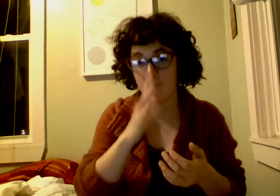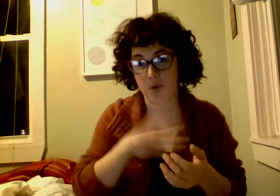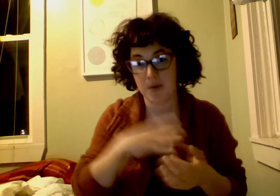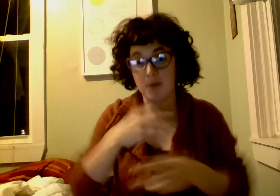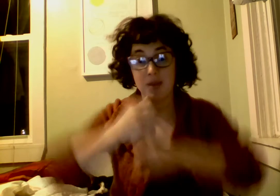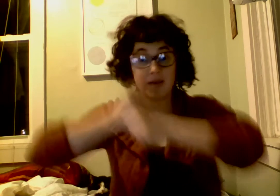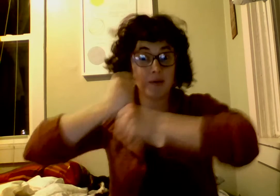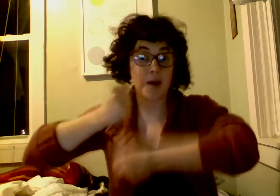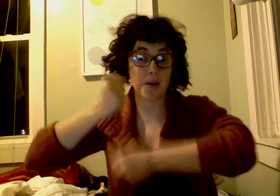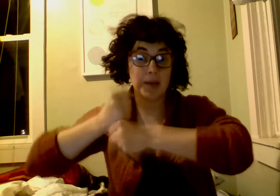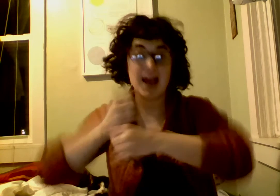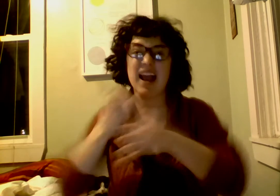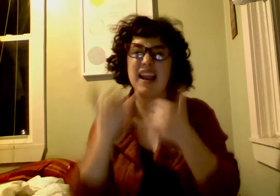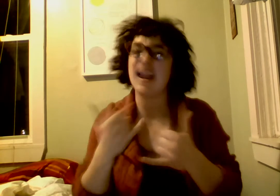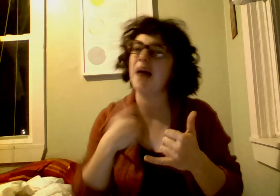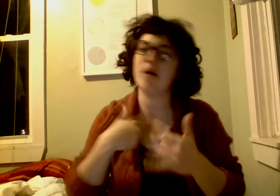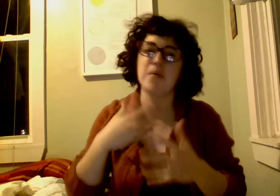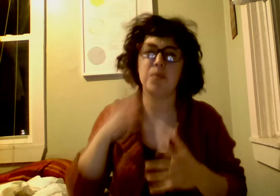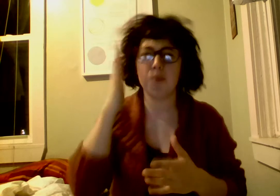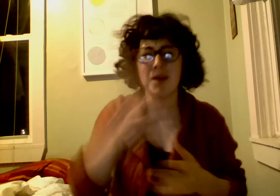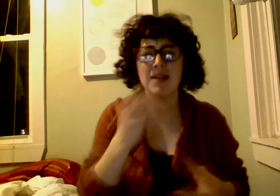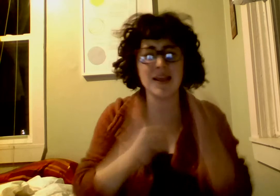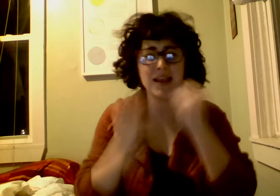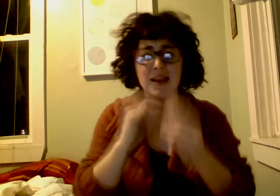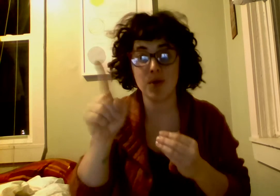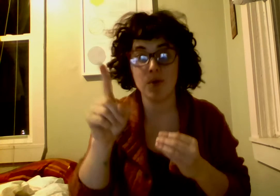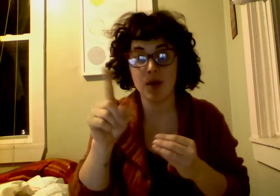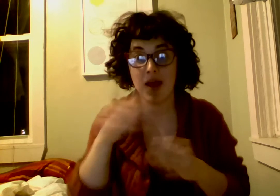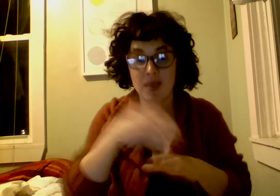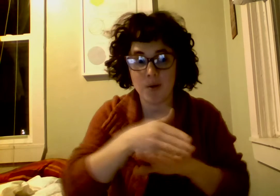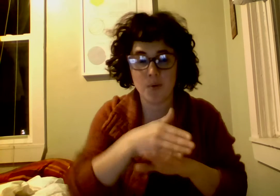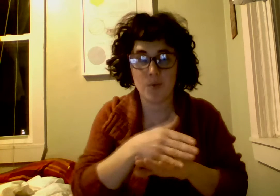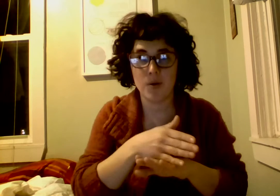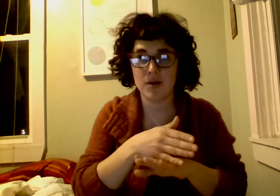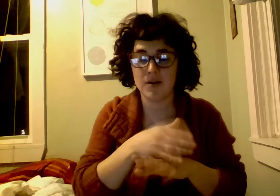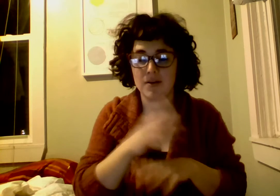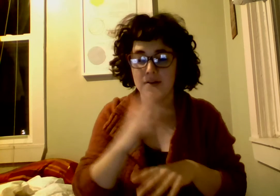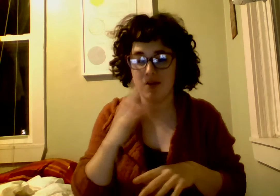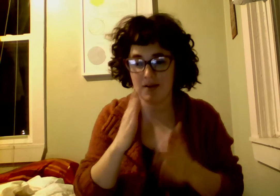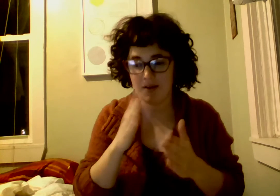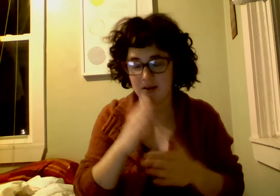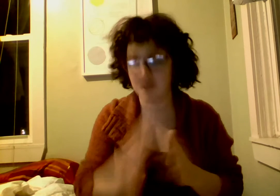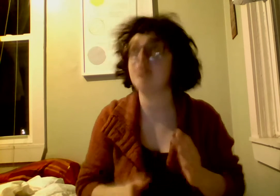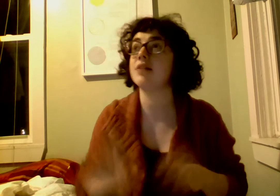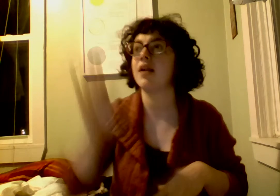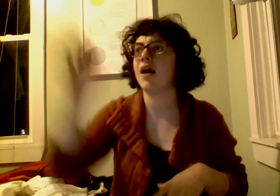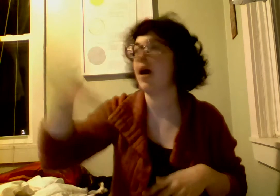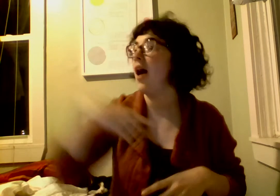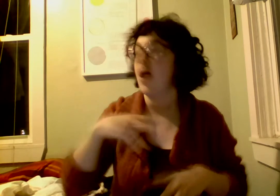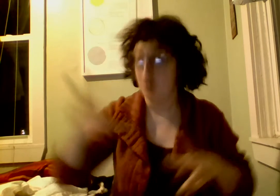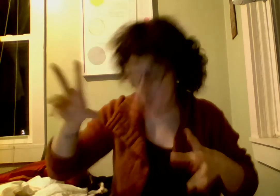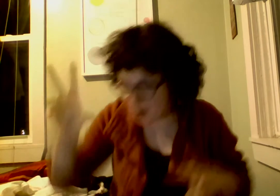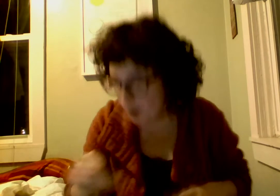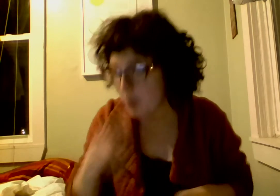and now I'm gonna eat you. Oh no, you are not, said the woodcutter. And he got out his axe and he sliced a great big